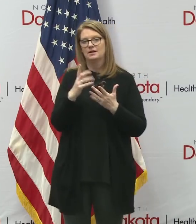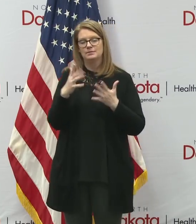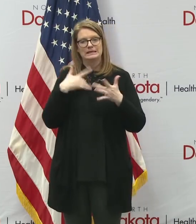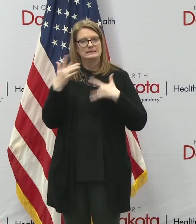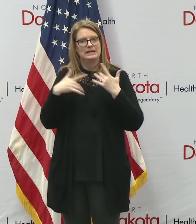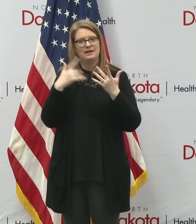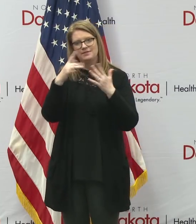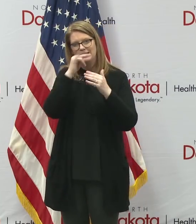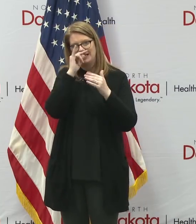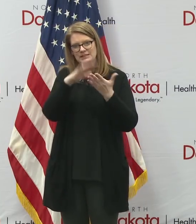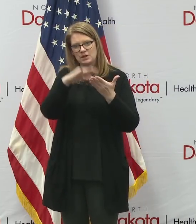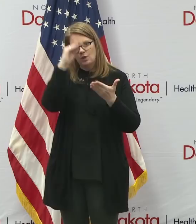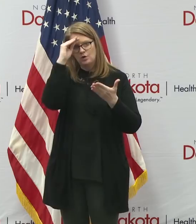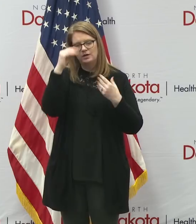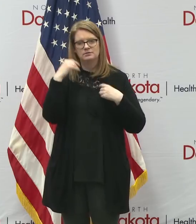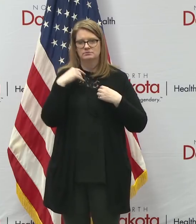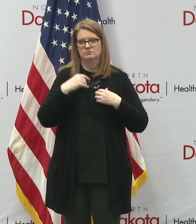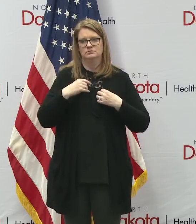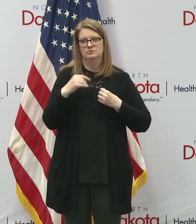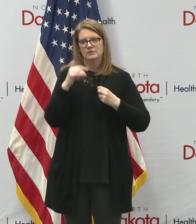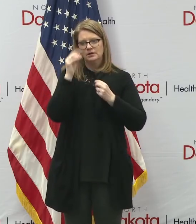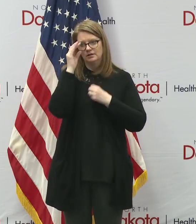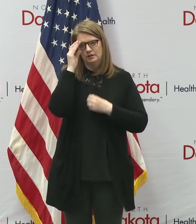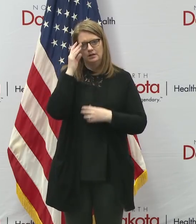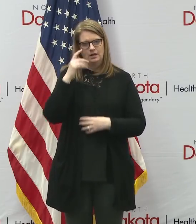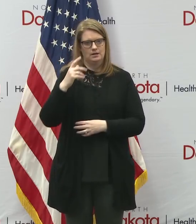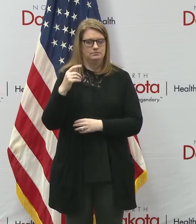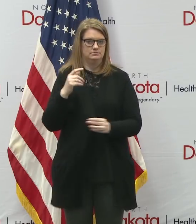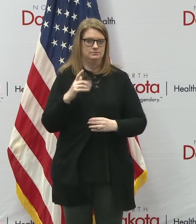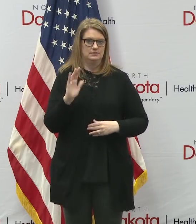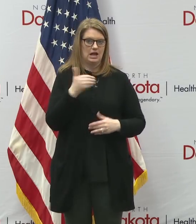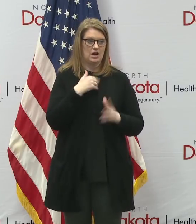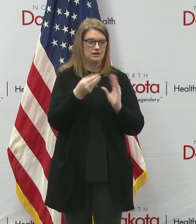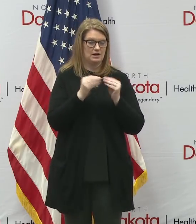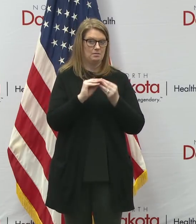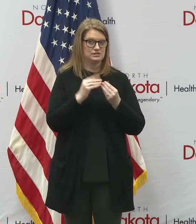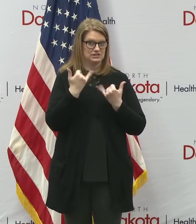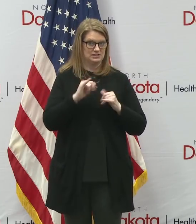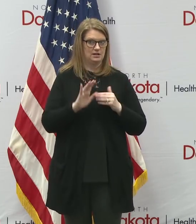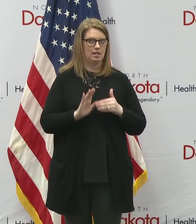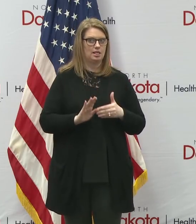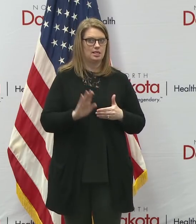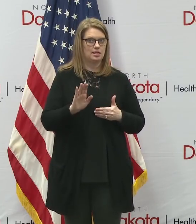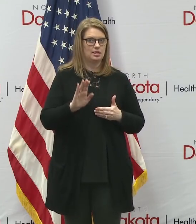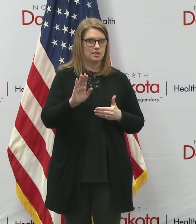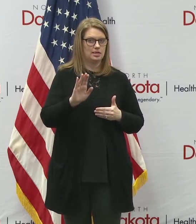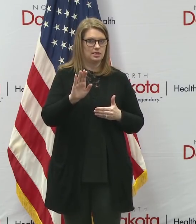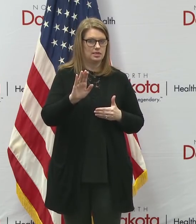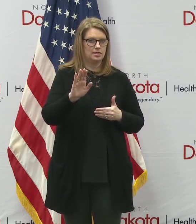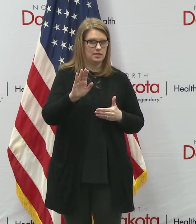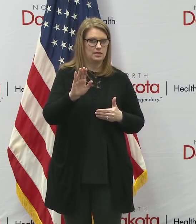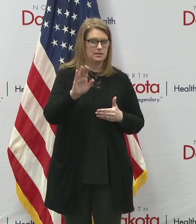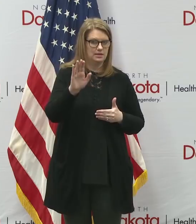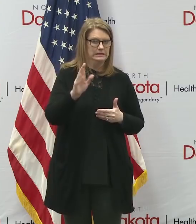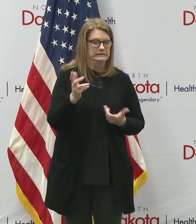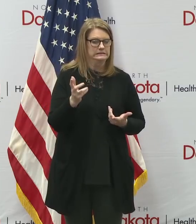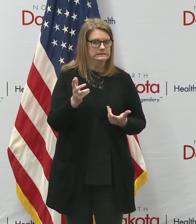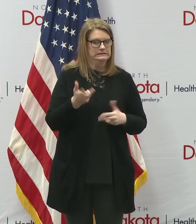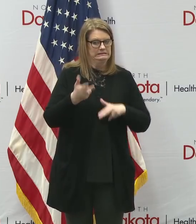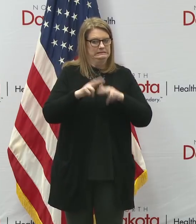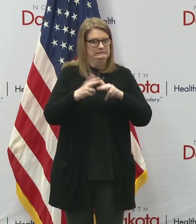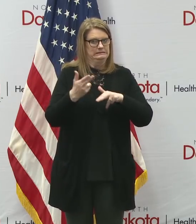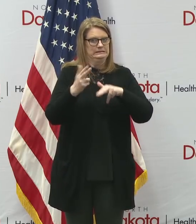But as you saw earlier at the beginning of the press conference, our numbers are still going up. we're going to have to be on the